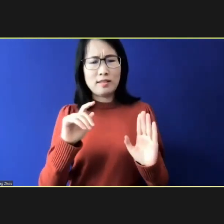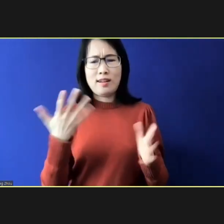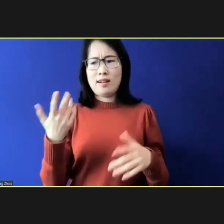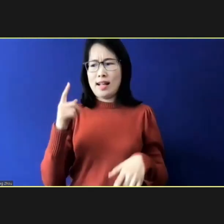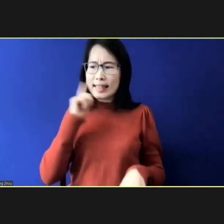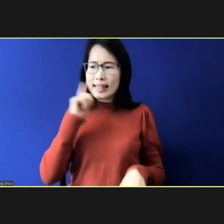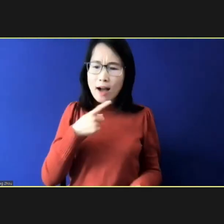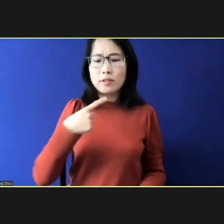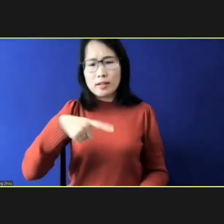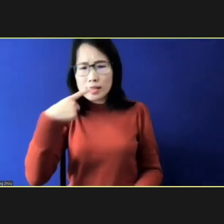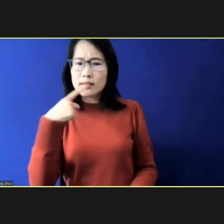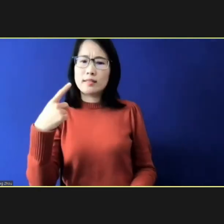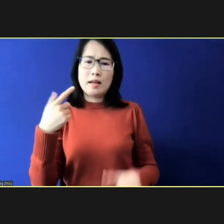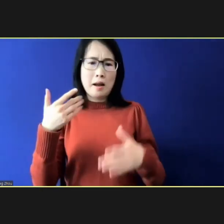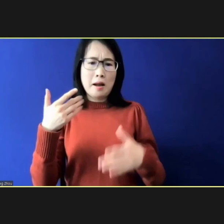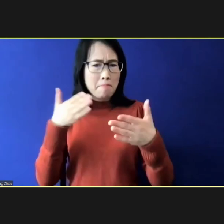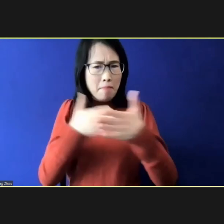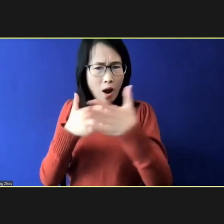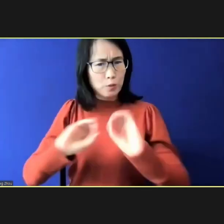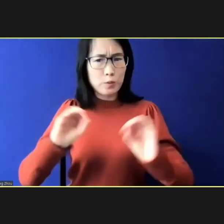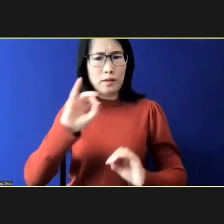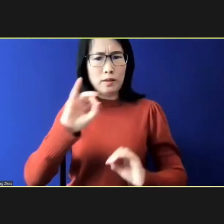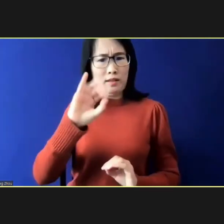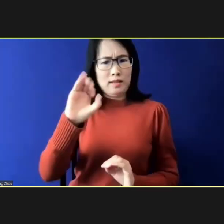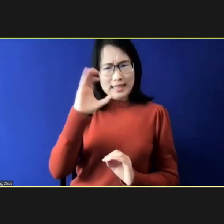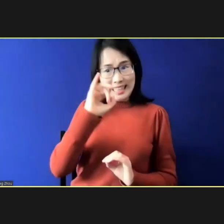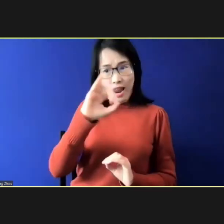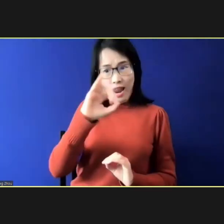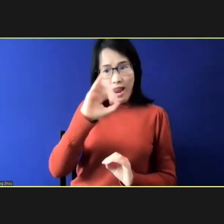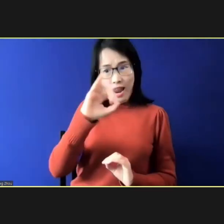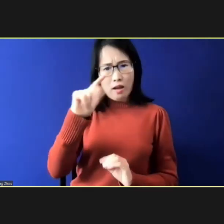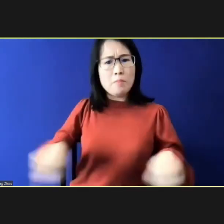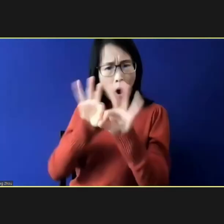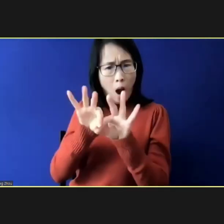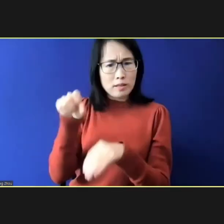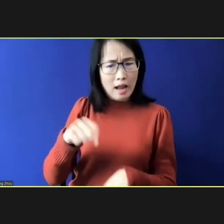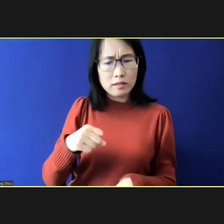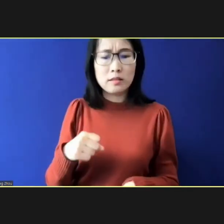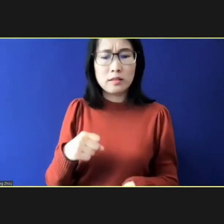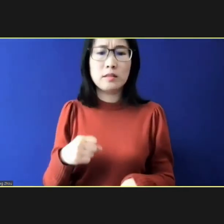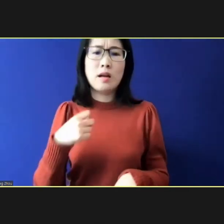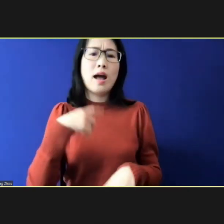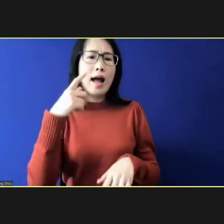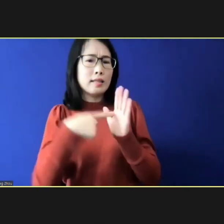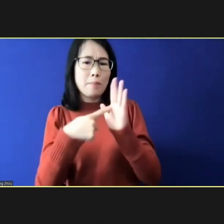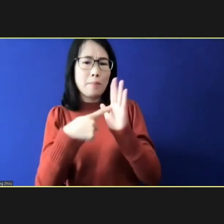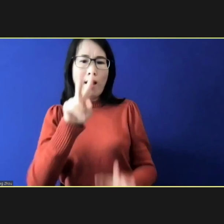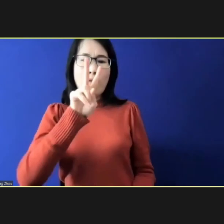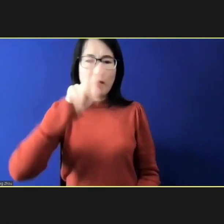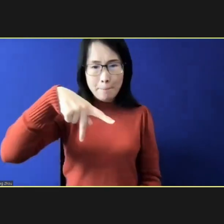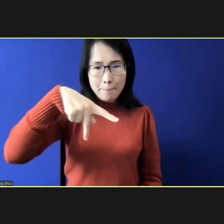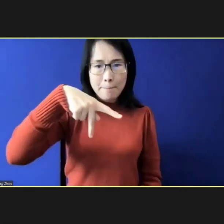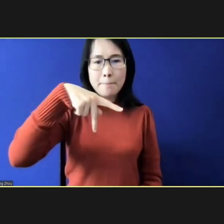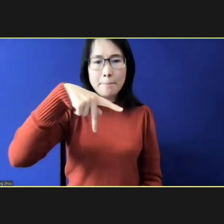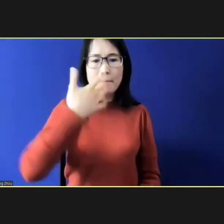ICT is wonderful. It's wonderful for deaf and hearing because it's very important to